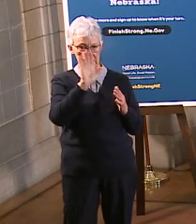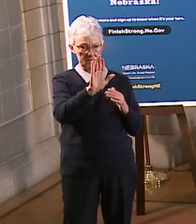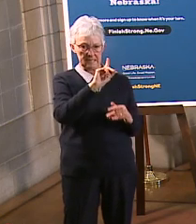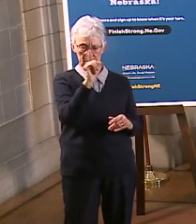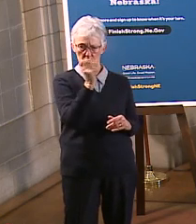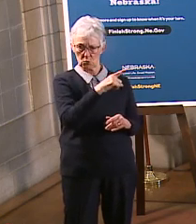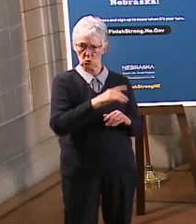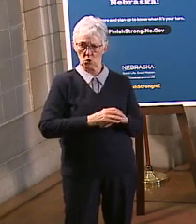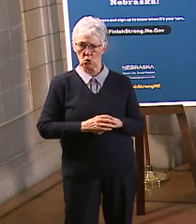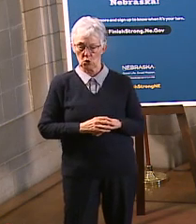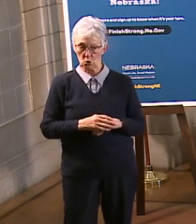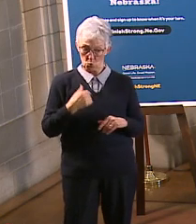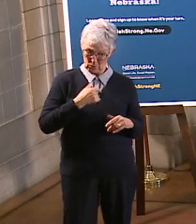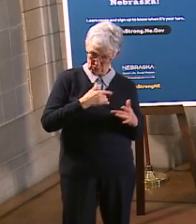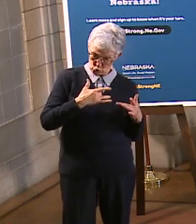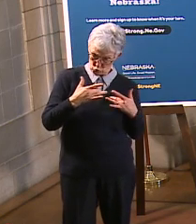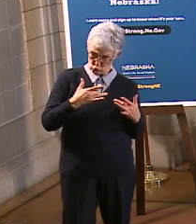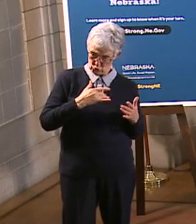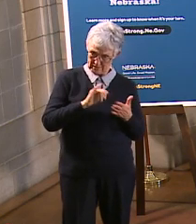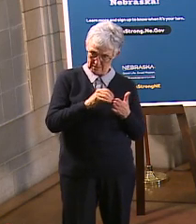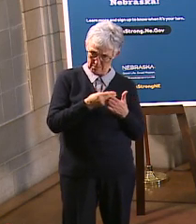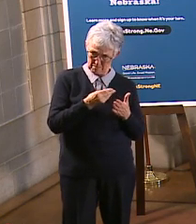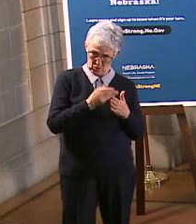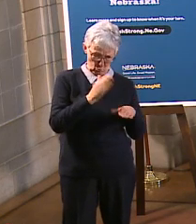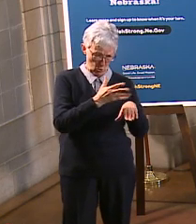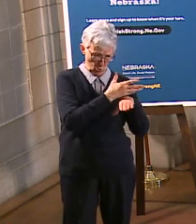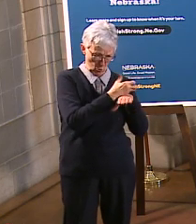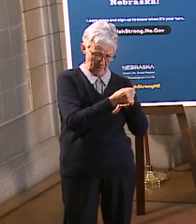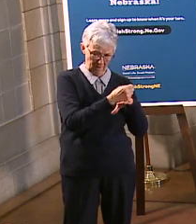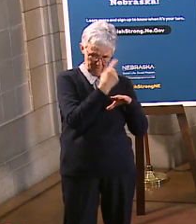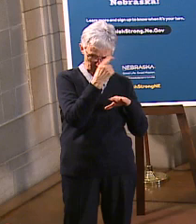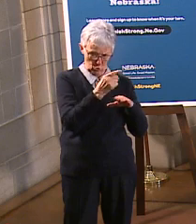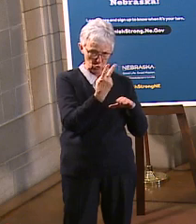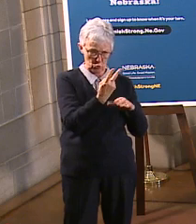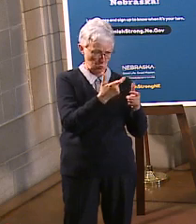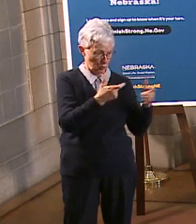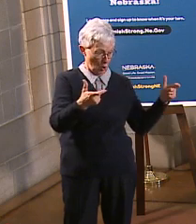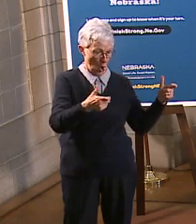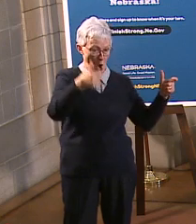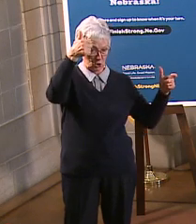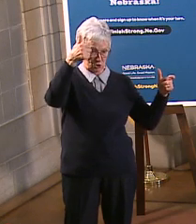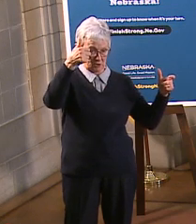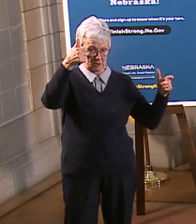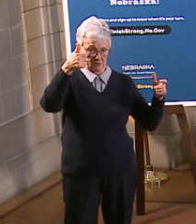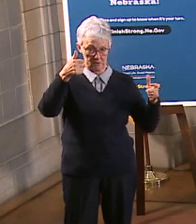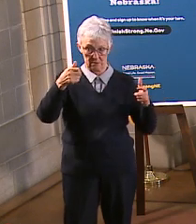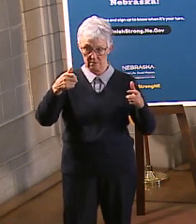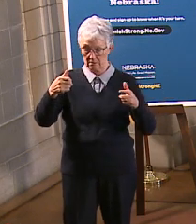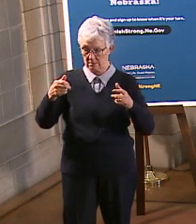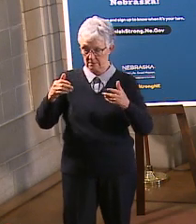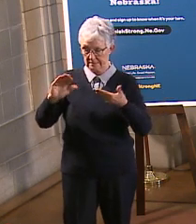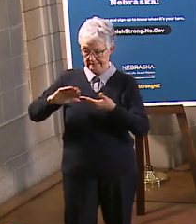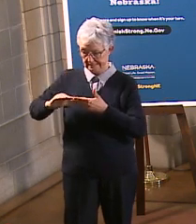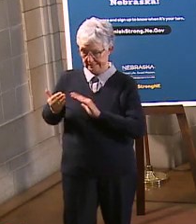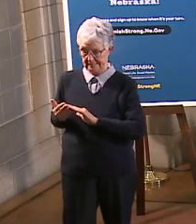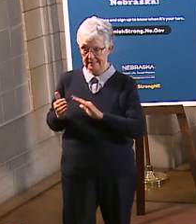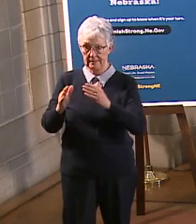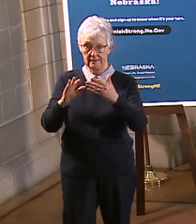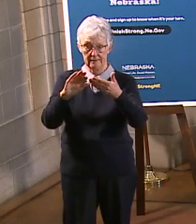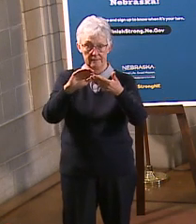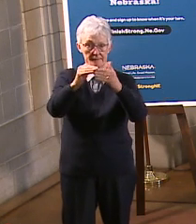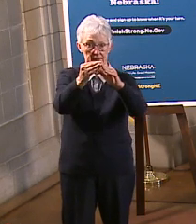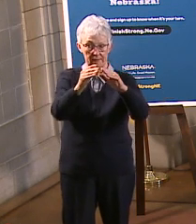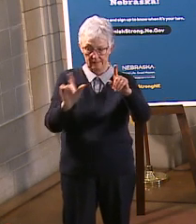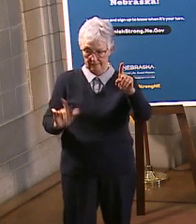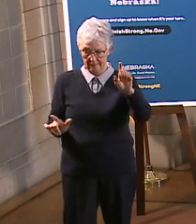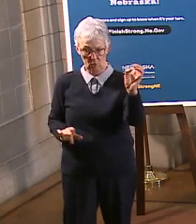was, is there a concern that the money will run out for the two largest population bases by the time those funds are exhausted